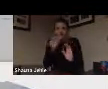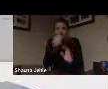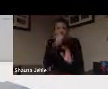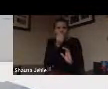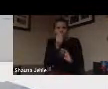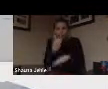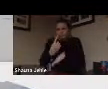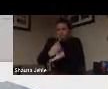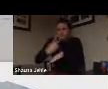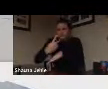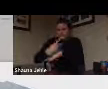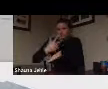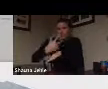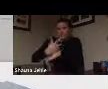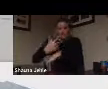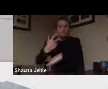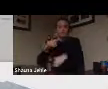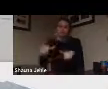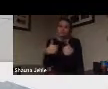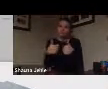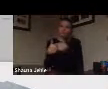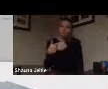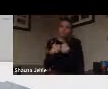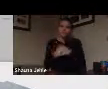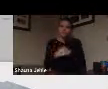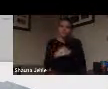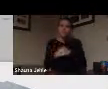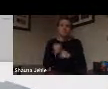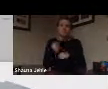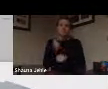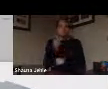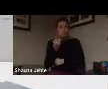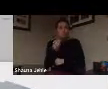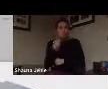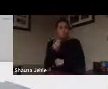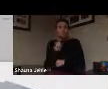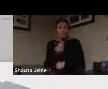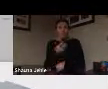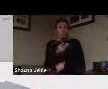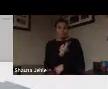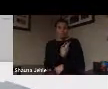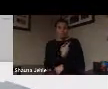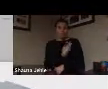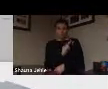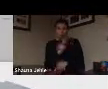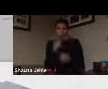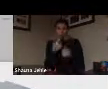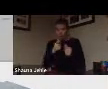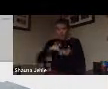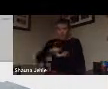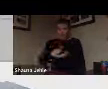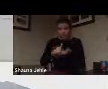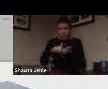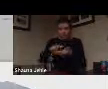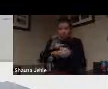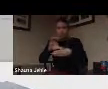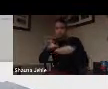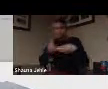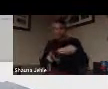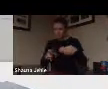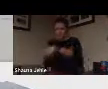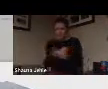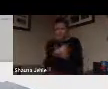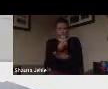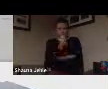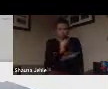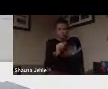days is a little bit challenging. So when, we were trying to cook in Costa Rica with new ingredients and the